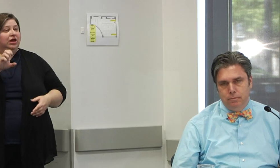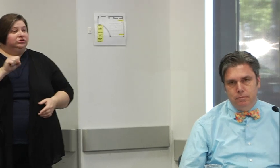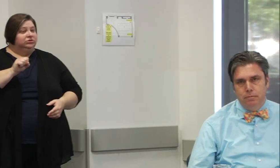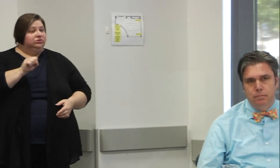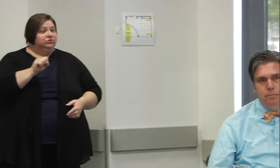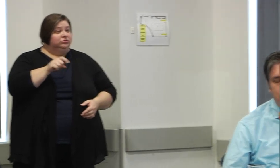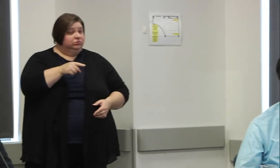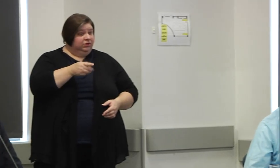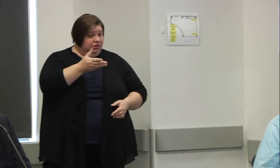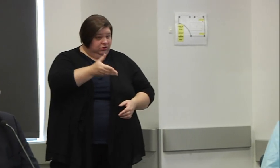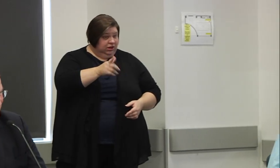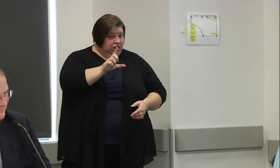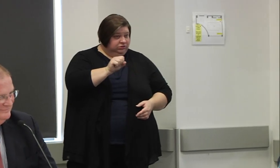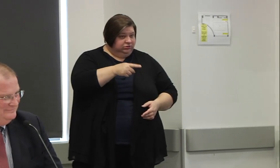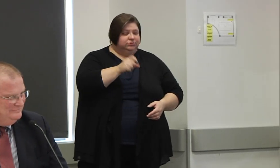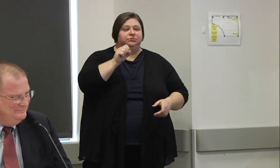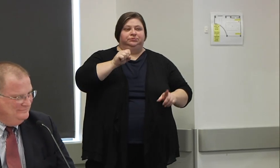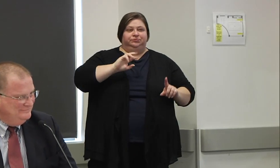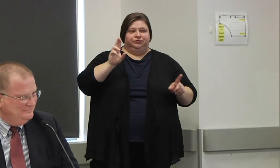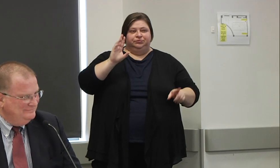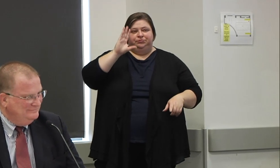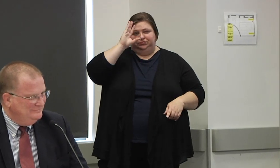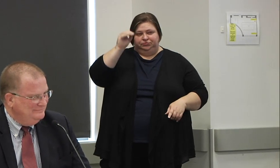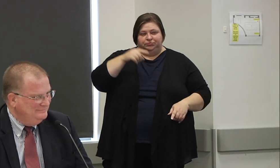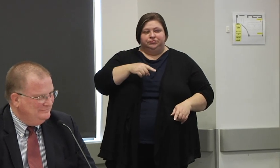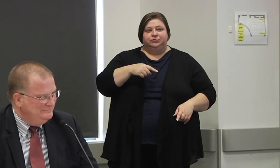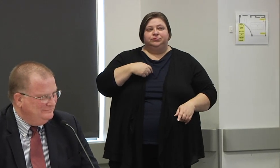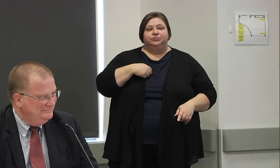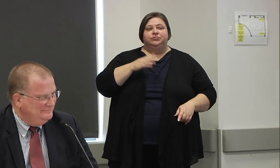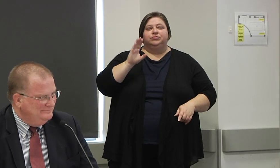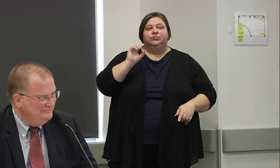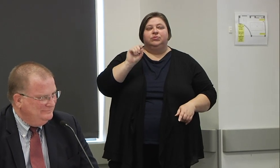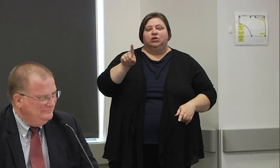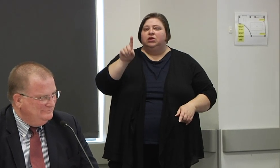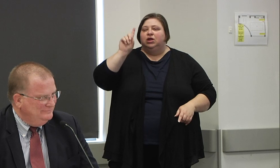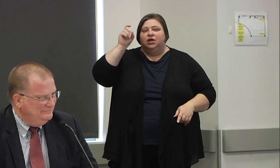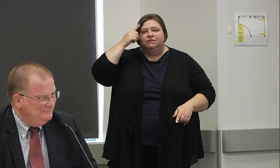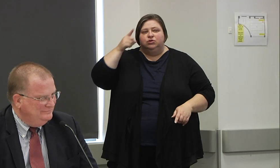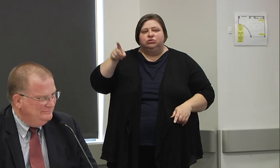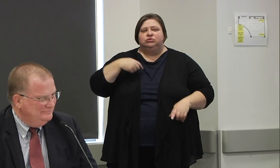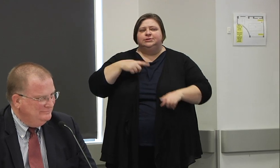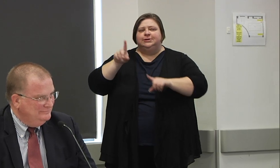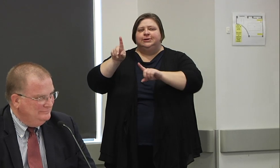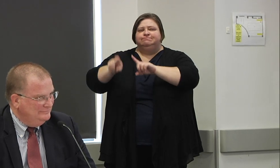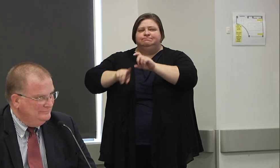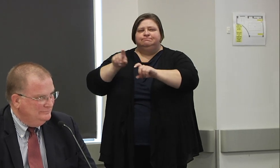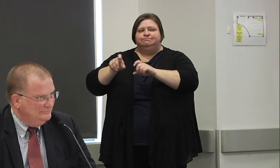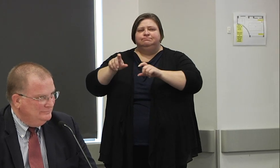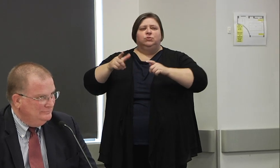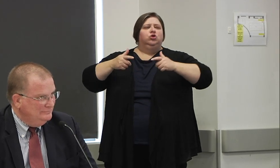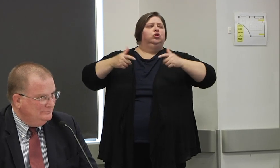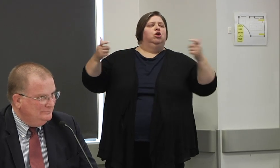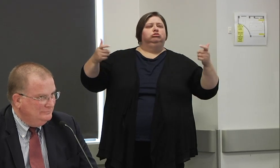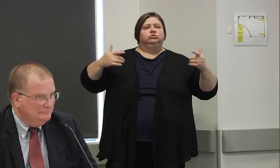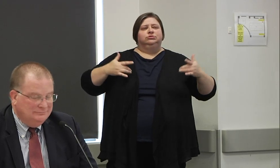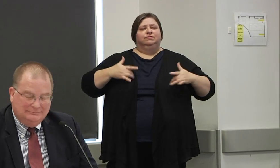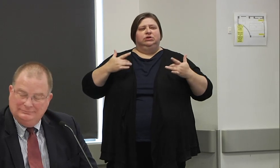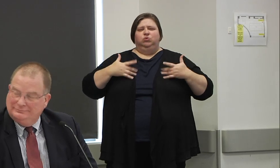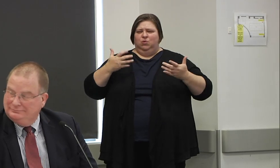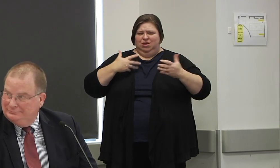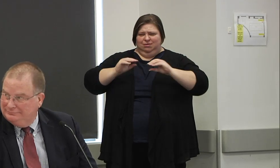Yep, I'm here. To our governor, a couple questions. On the large events, to be real clear, is it your